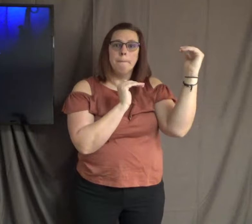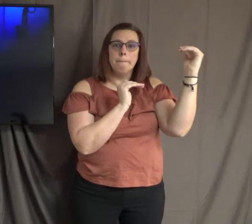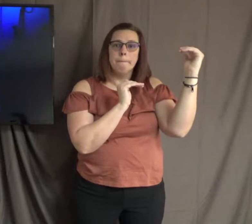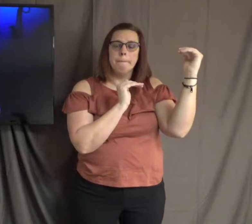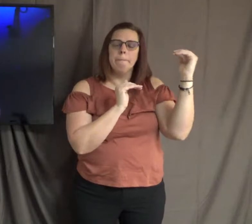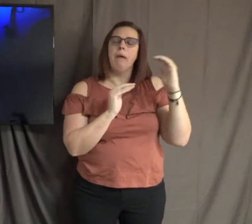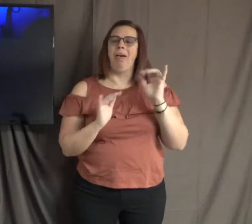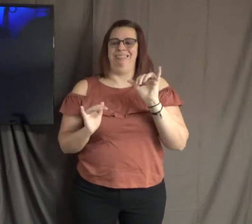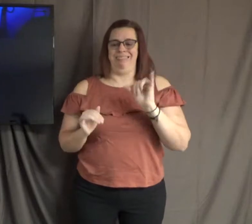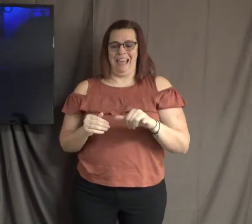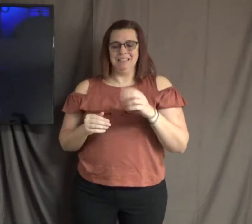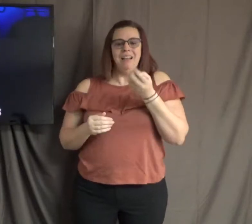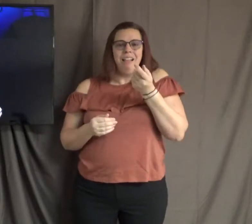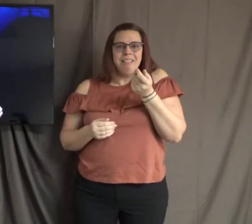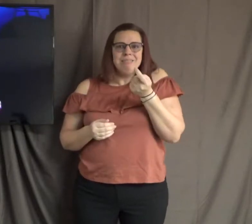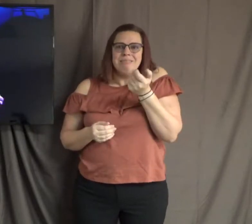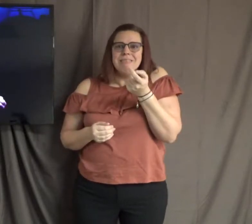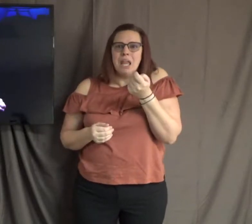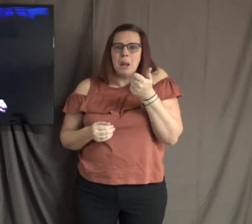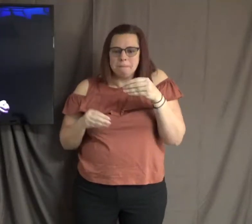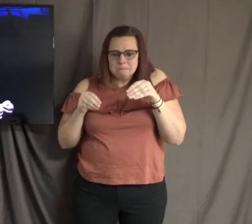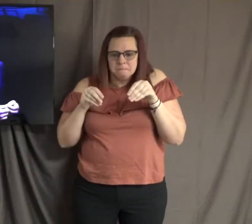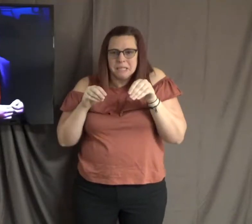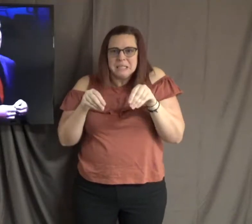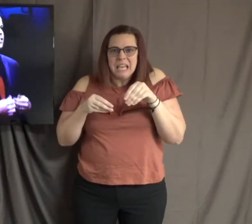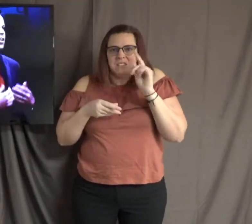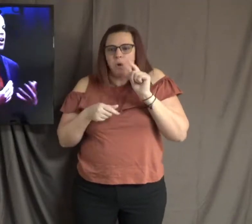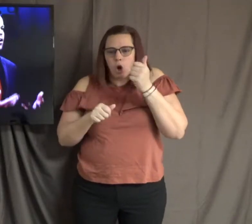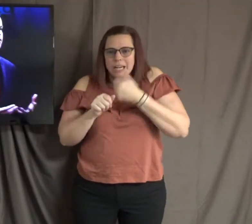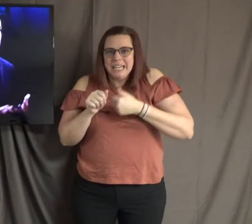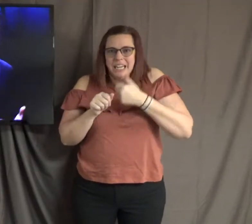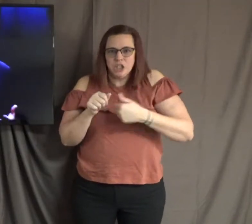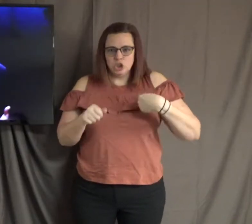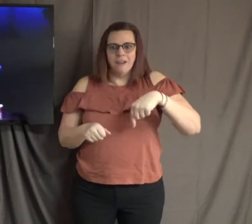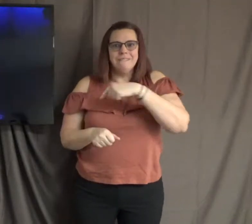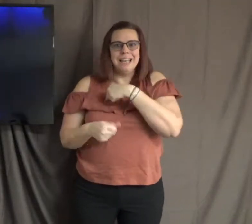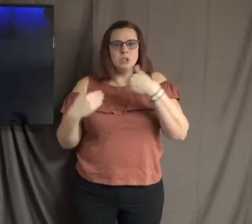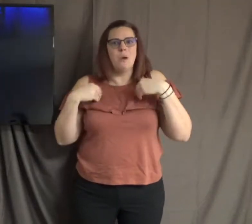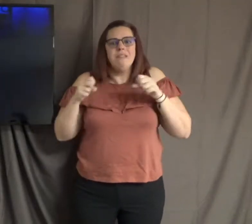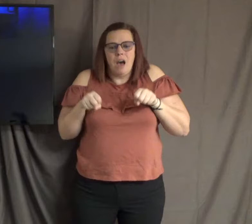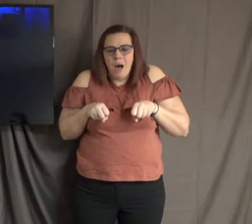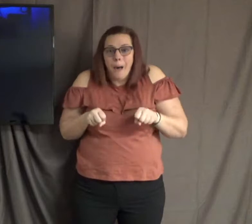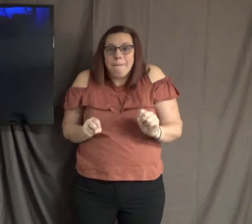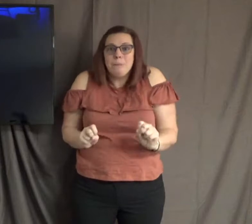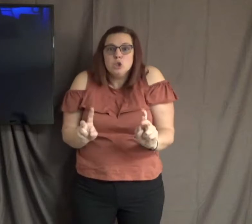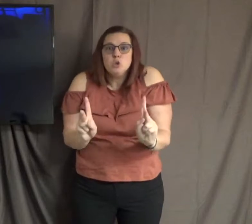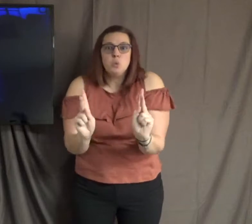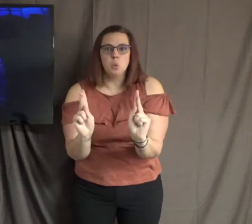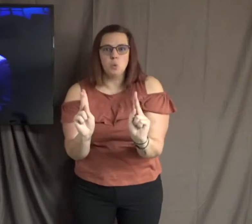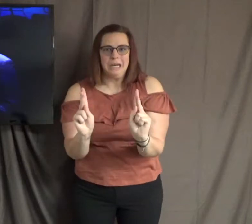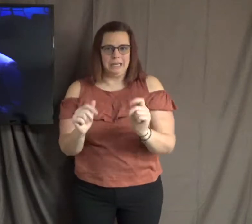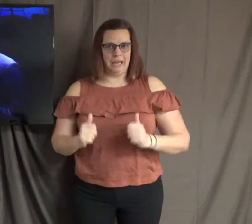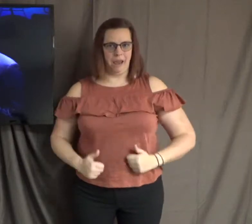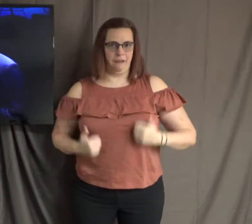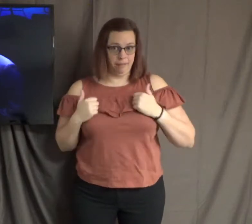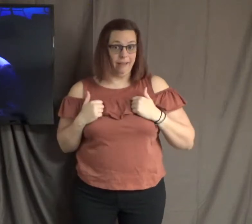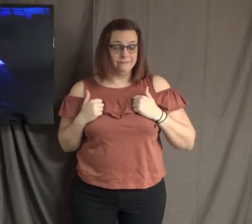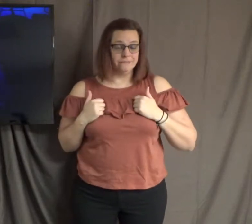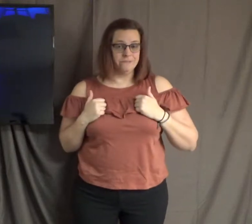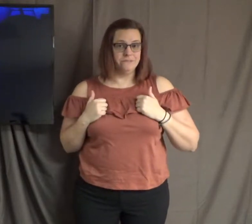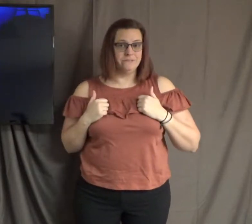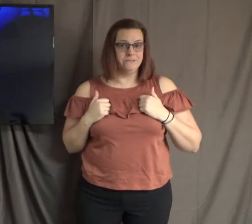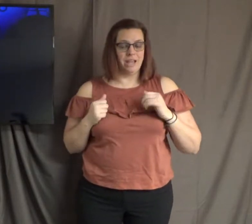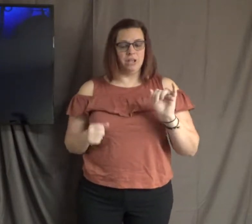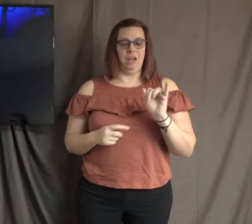us that gives us the opportunity that as long as we have this gift of life, we can continue